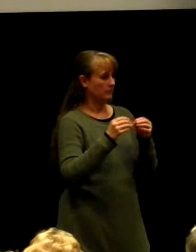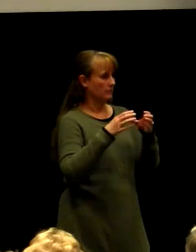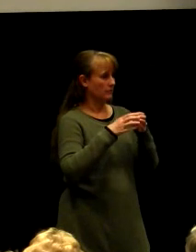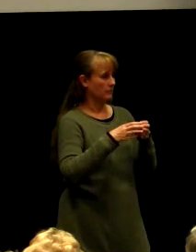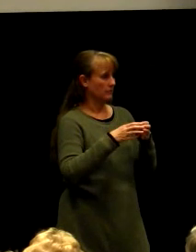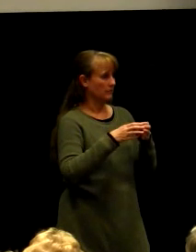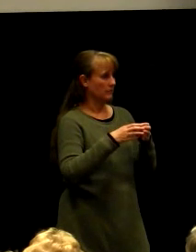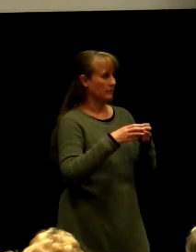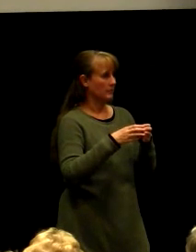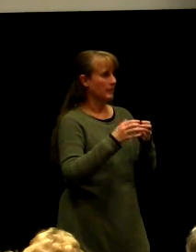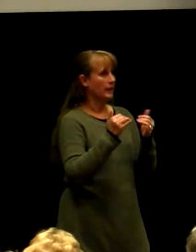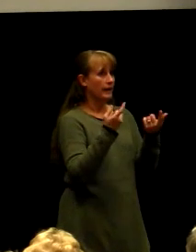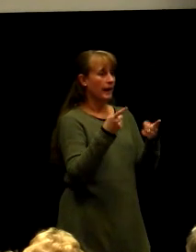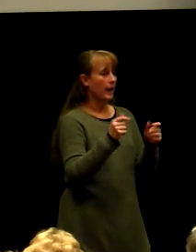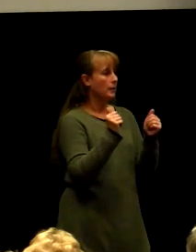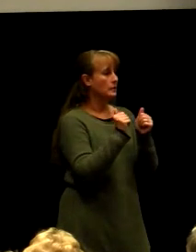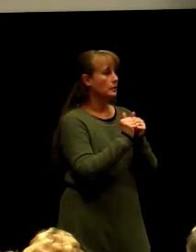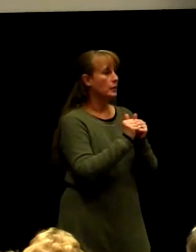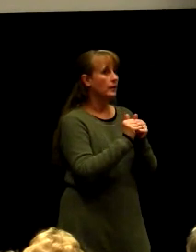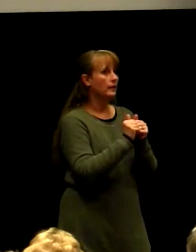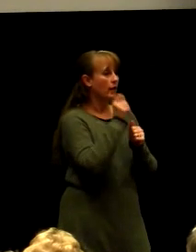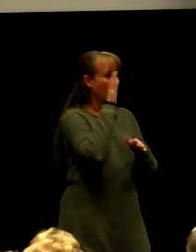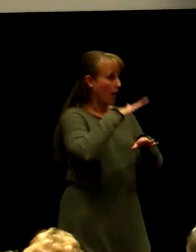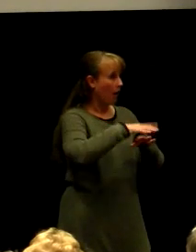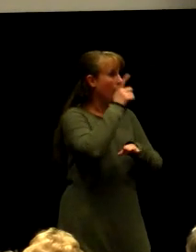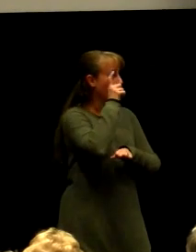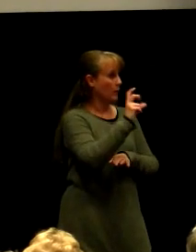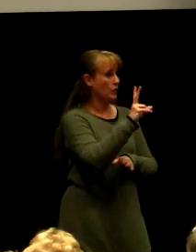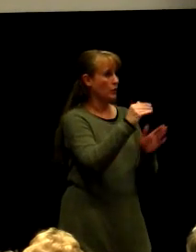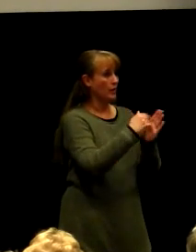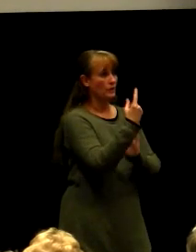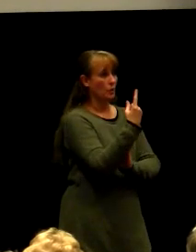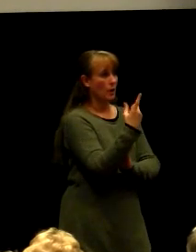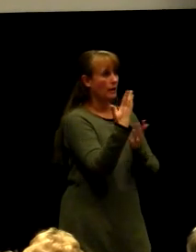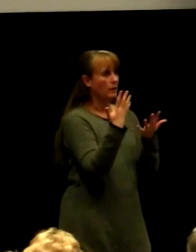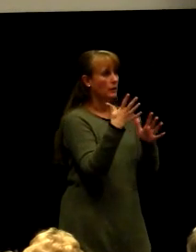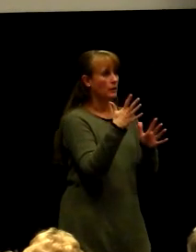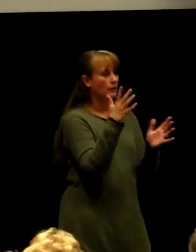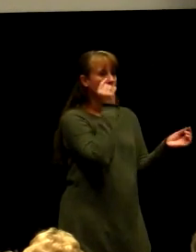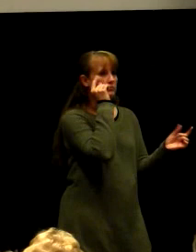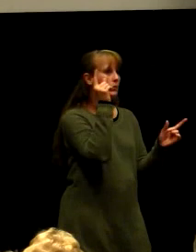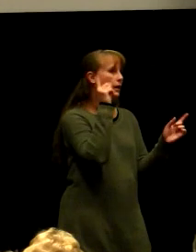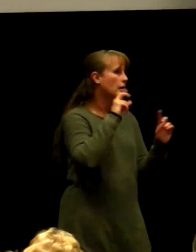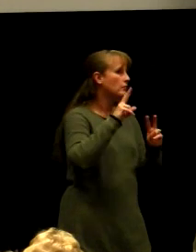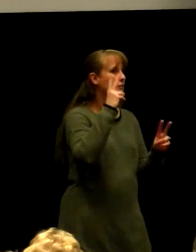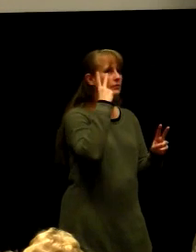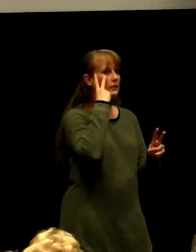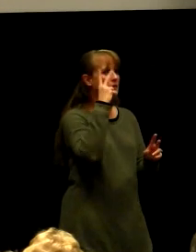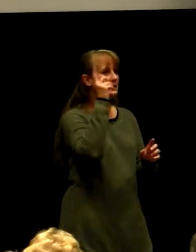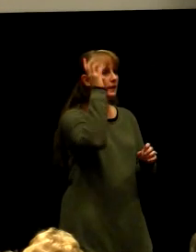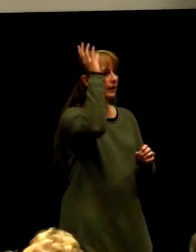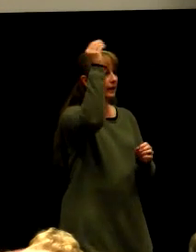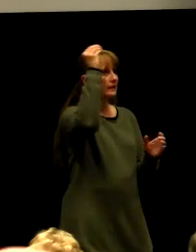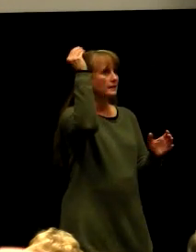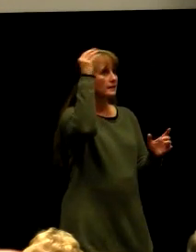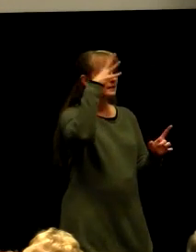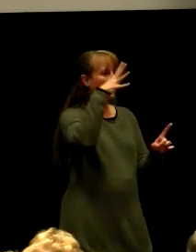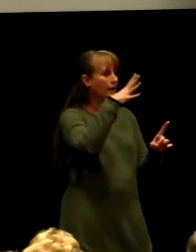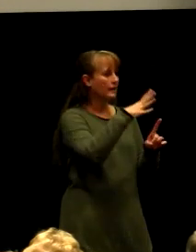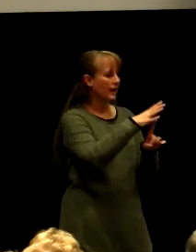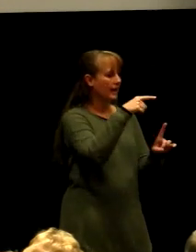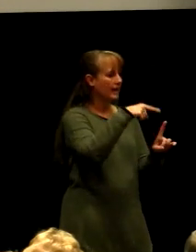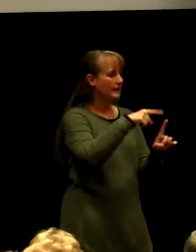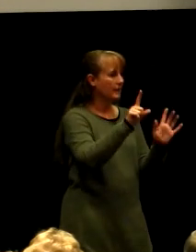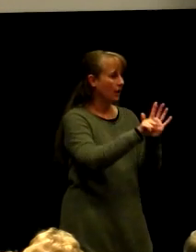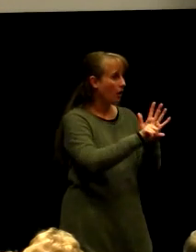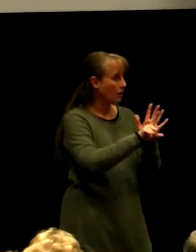and dug up on the moon in the year 2001. And once they dig it up and the sunlight hits it, it sets